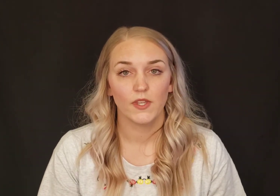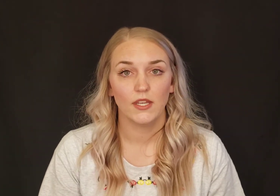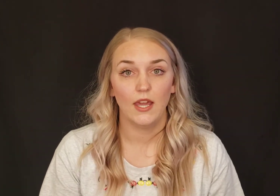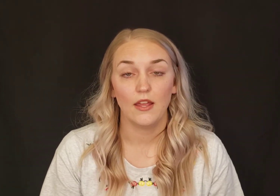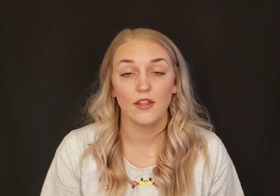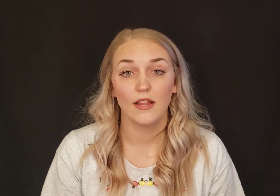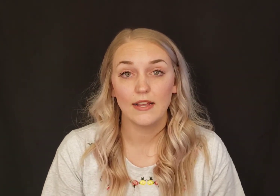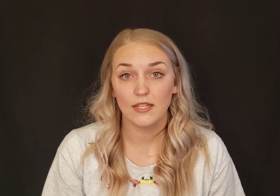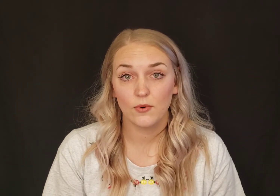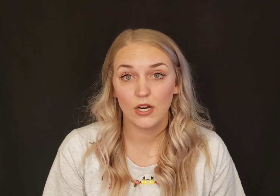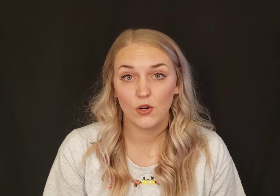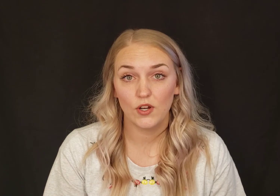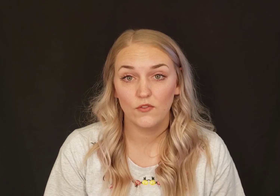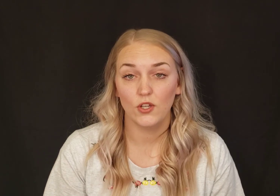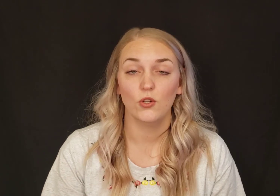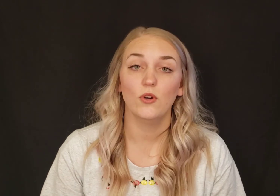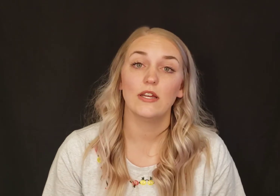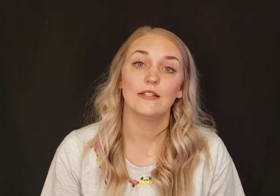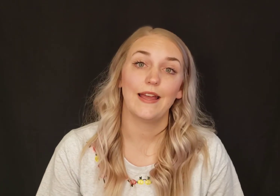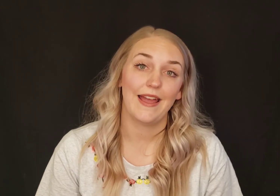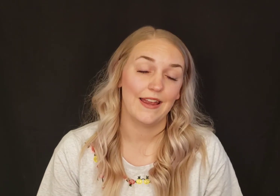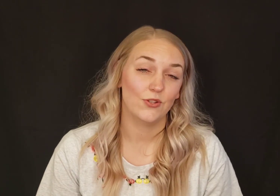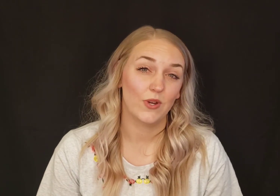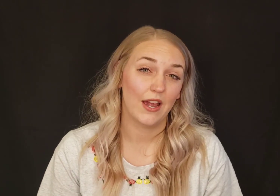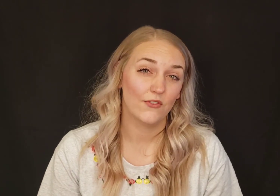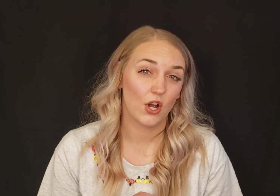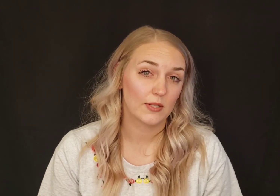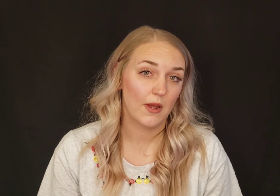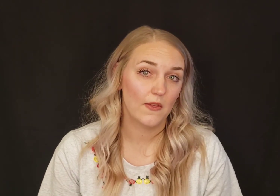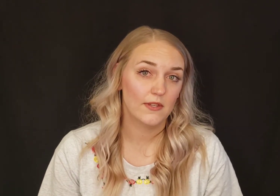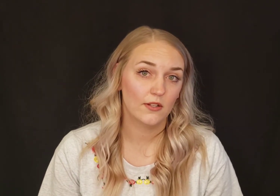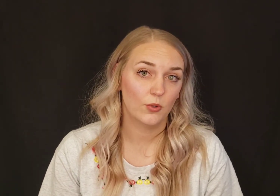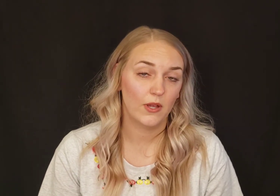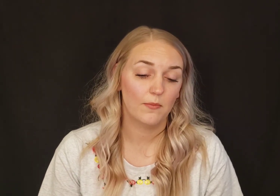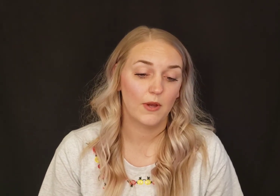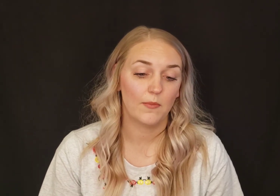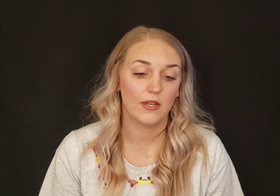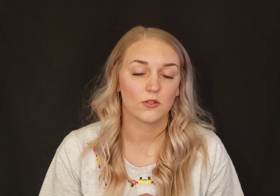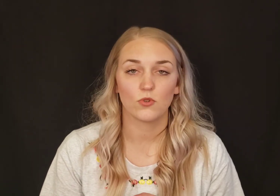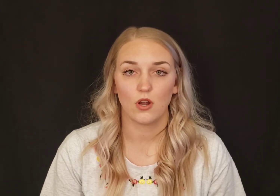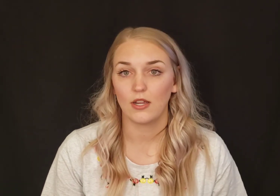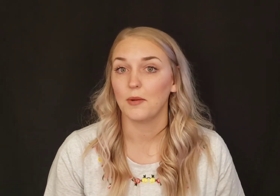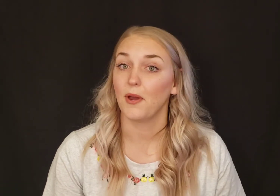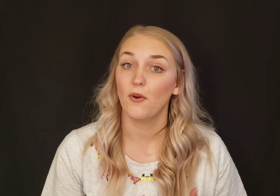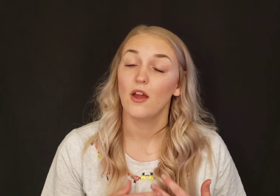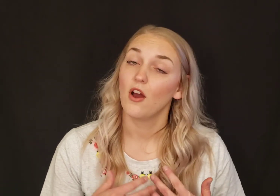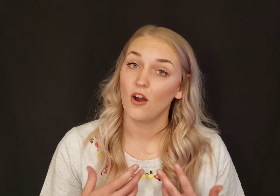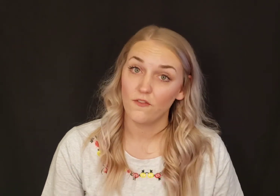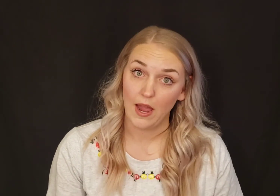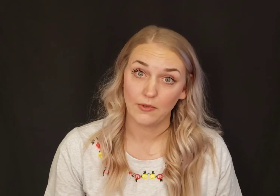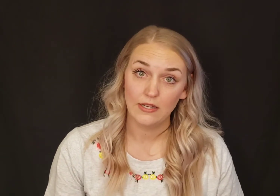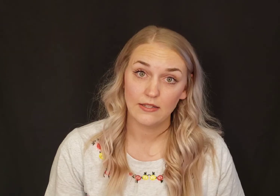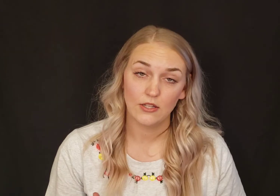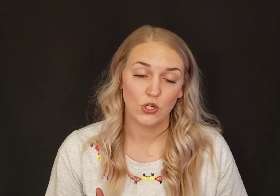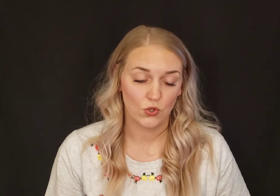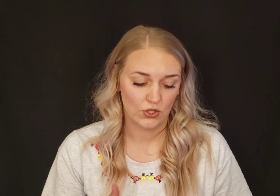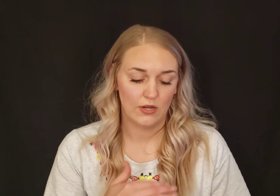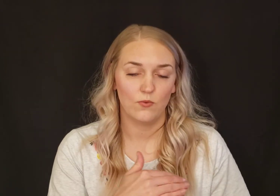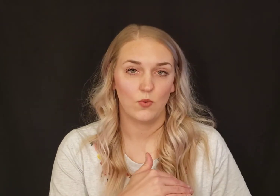Okay, the last thing we're going to review is age, we have talked about this a little bit, but because we're talking about our families, usually when